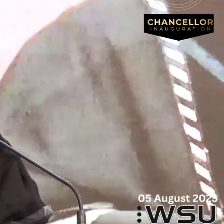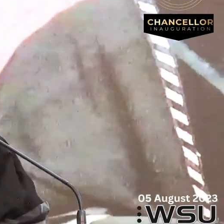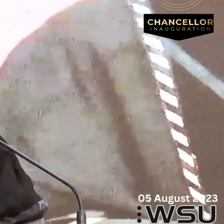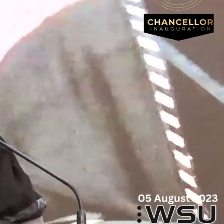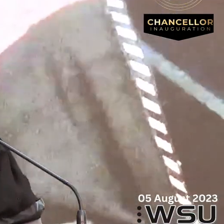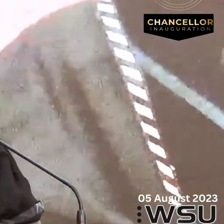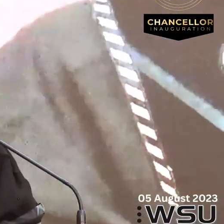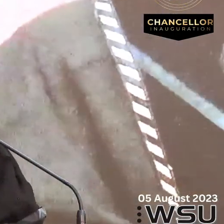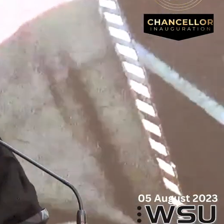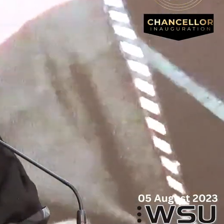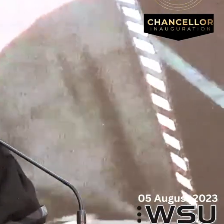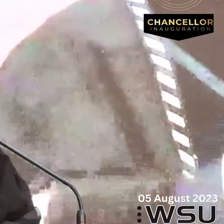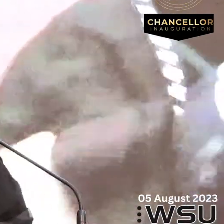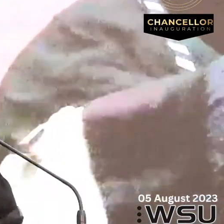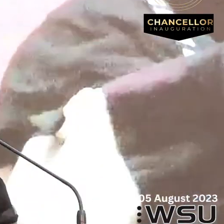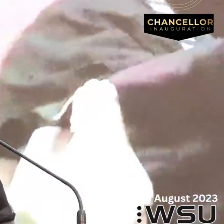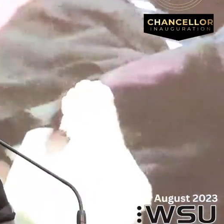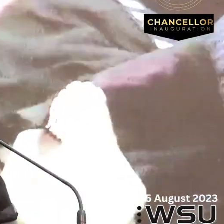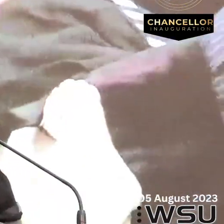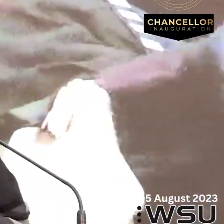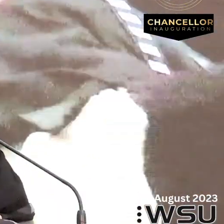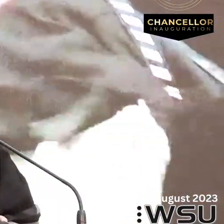Ngumntu walapha. Now,